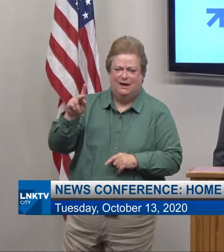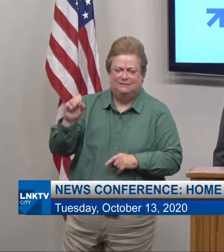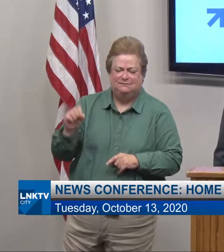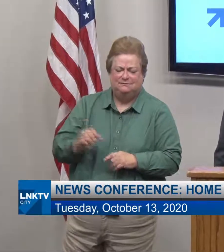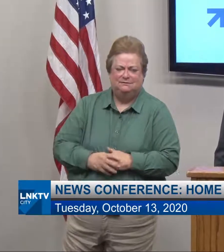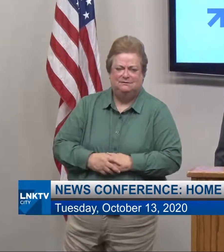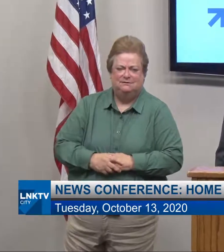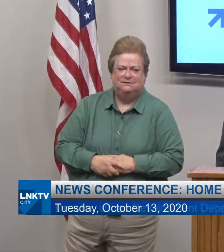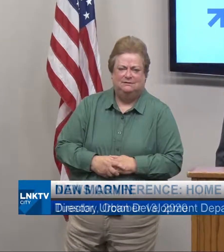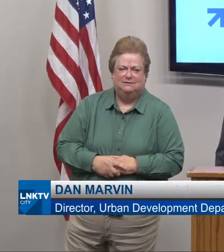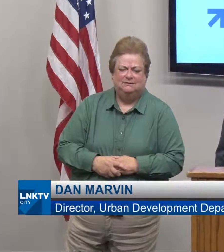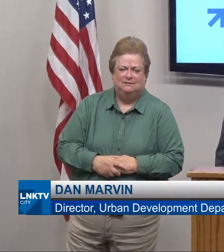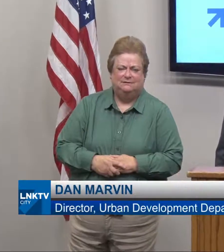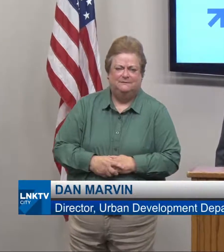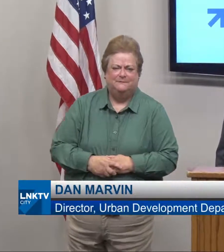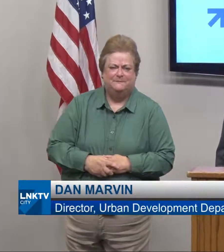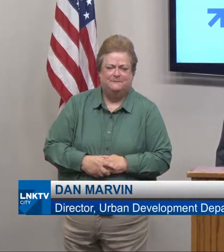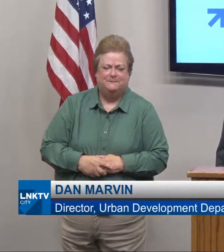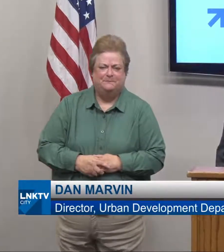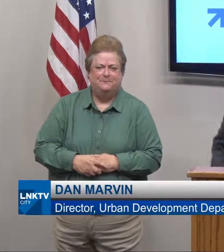They